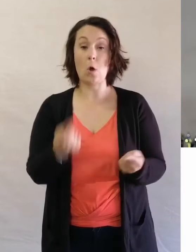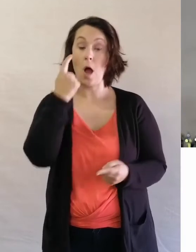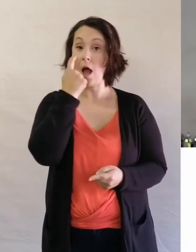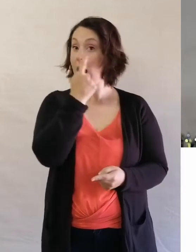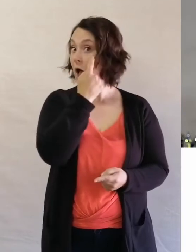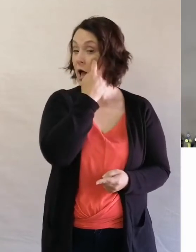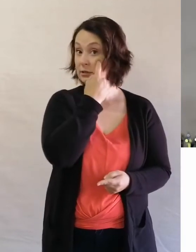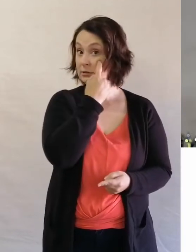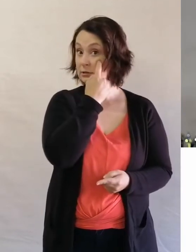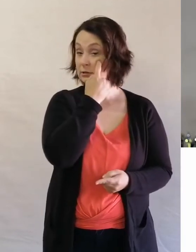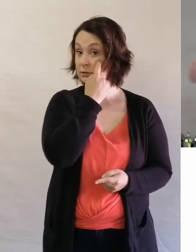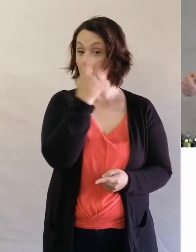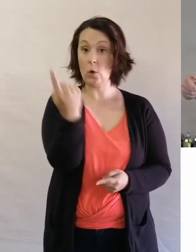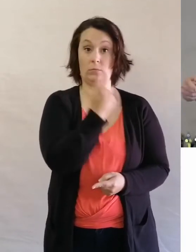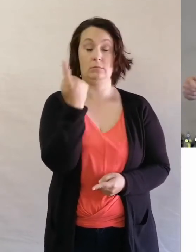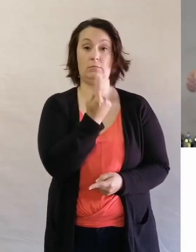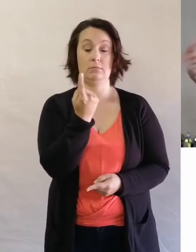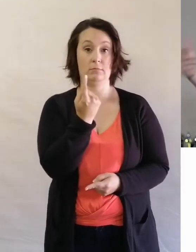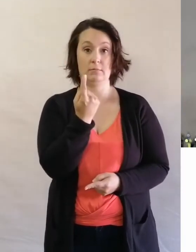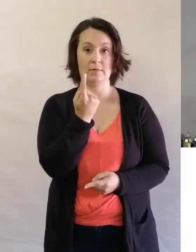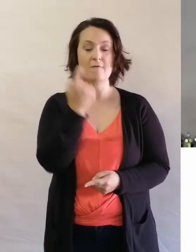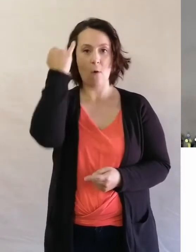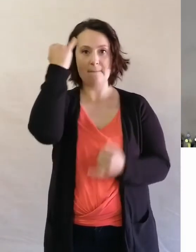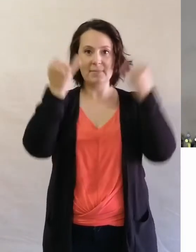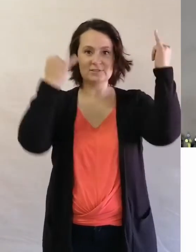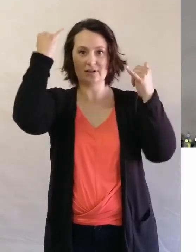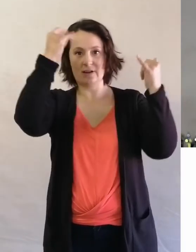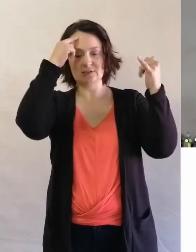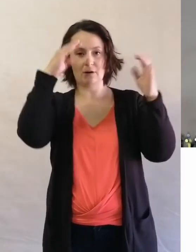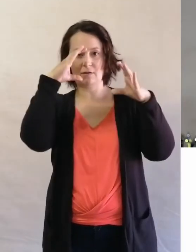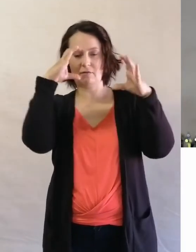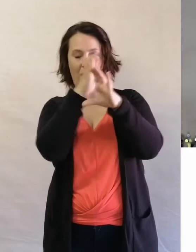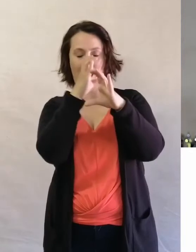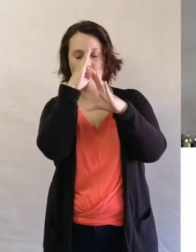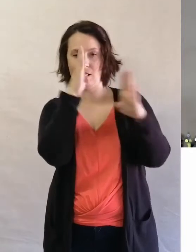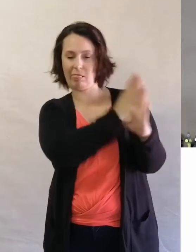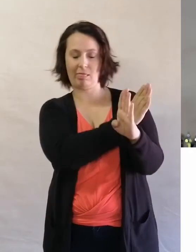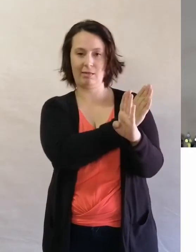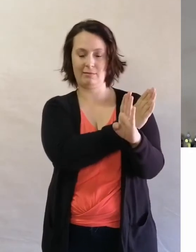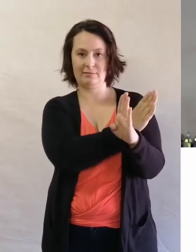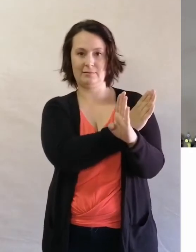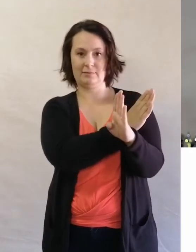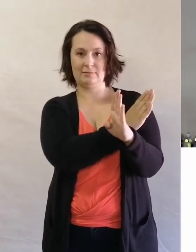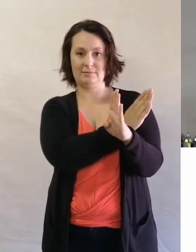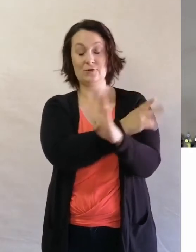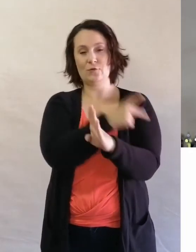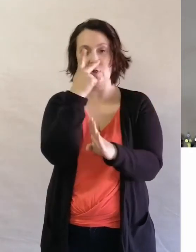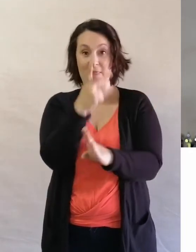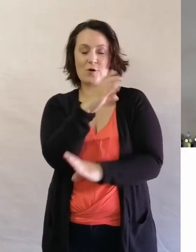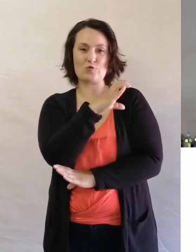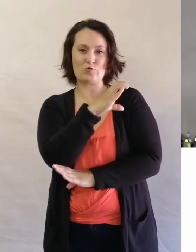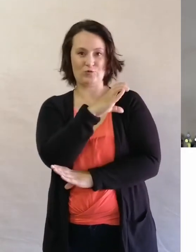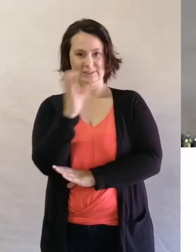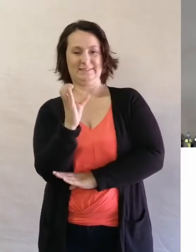eyesight if your imagination is out of focus. So put in Christian terms, what